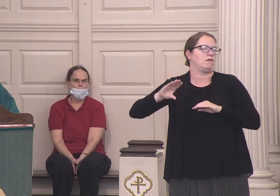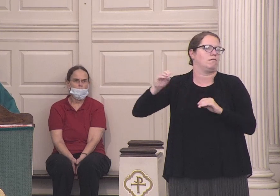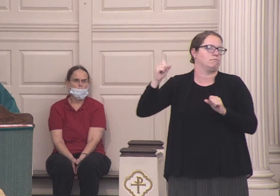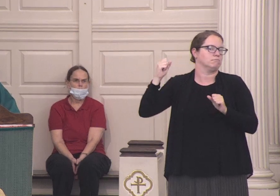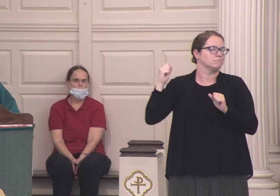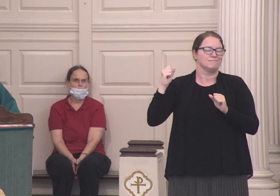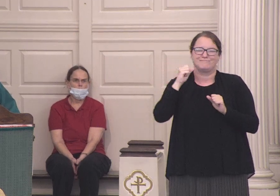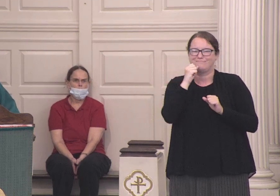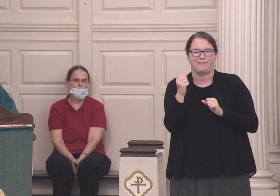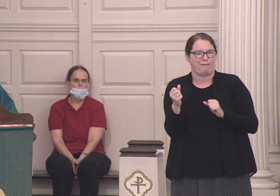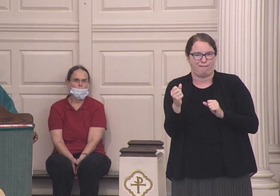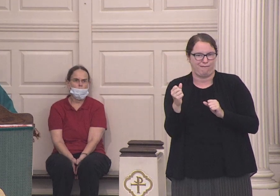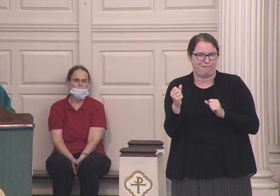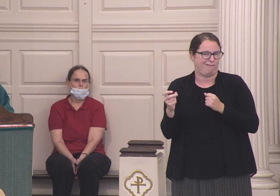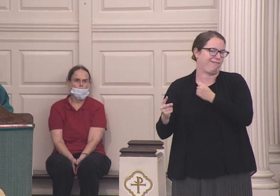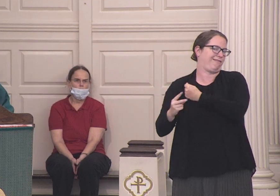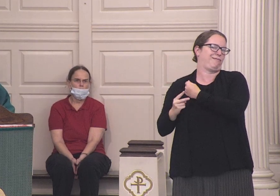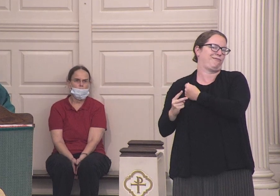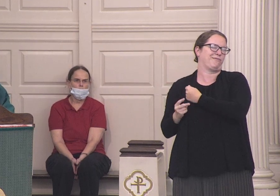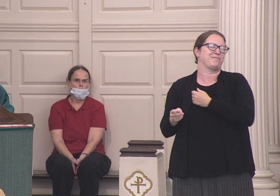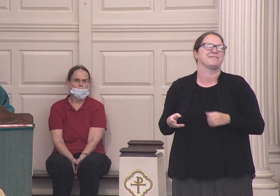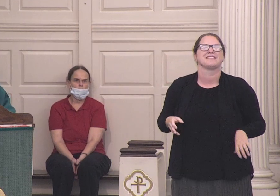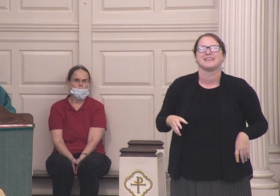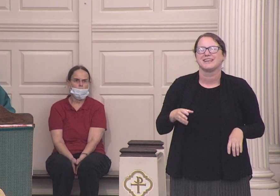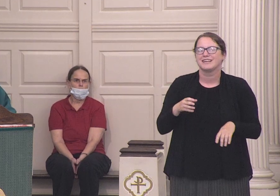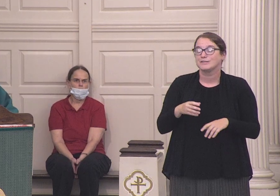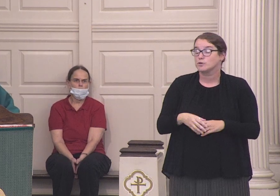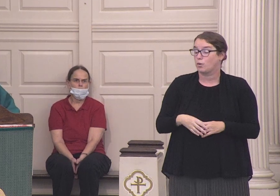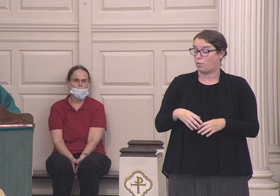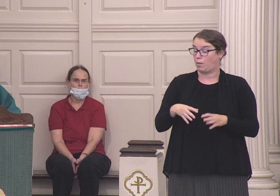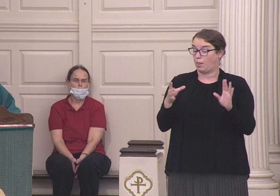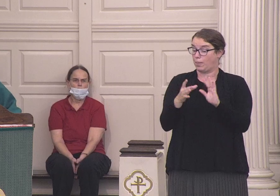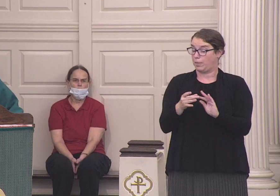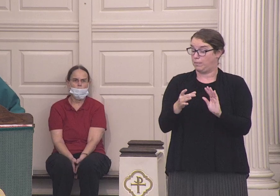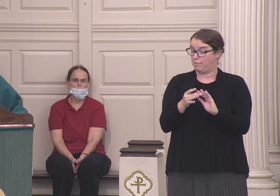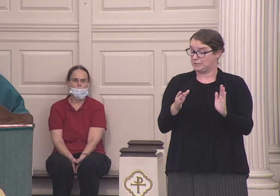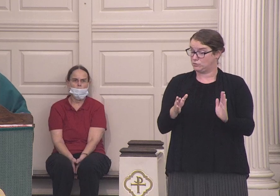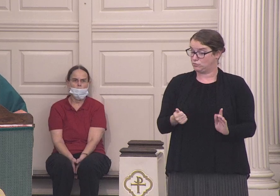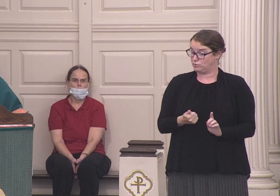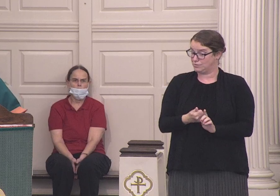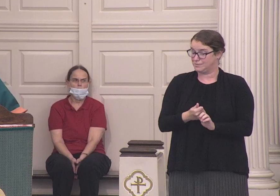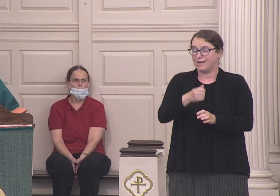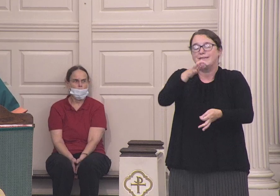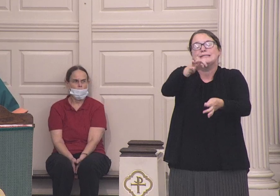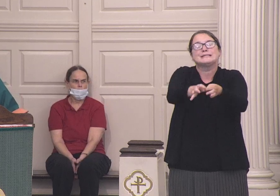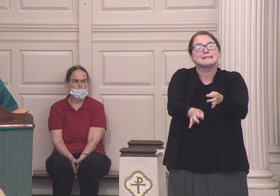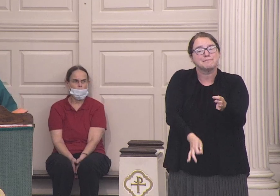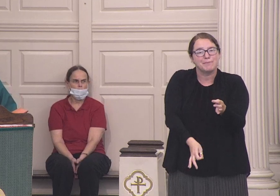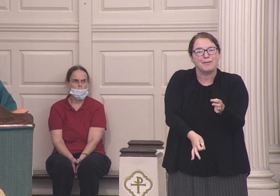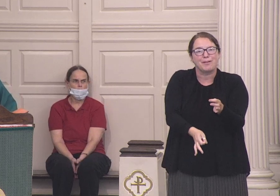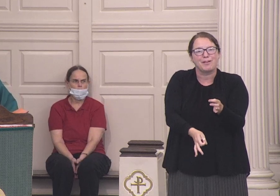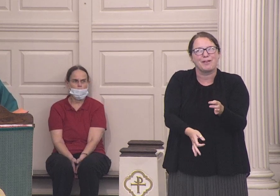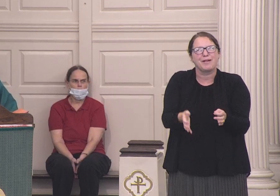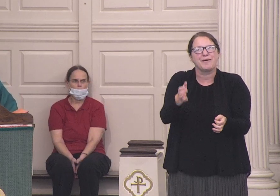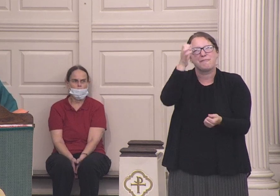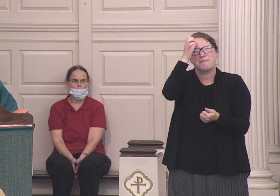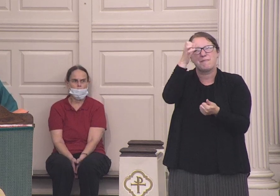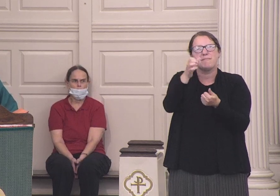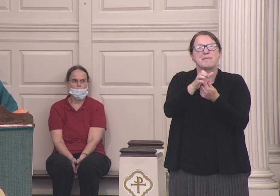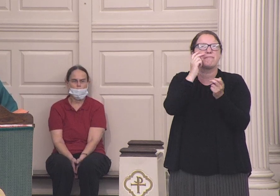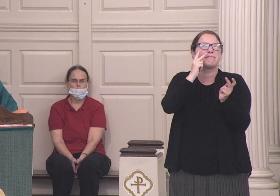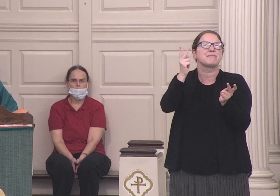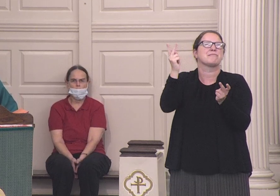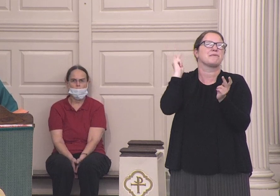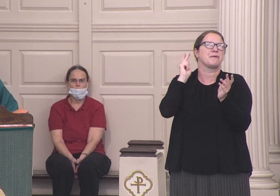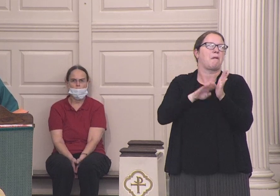simple lifestyle. I remember when we were at the novitiate, our novice master used to underline this. A